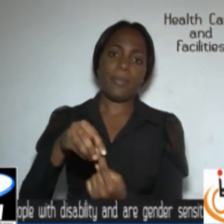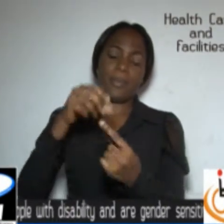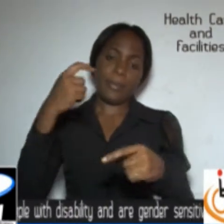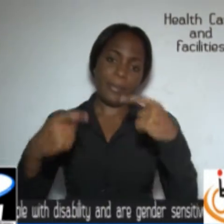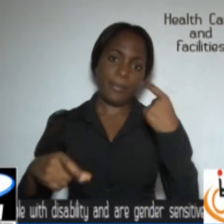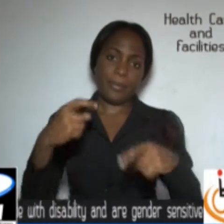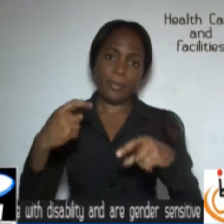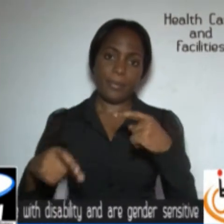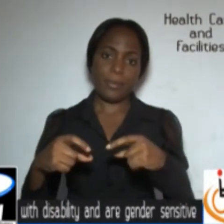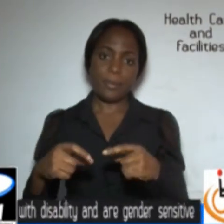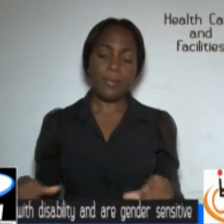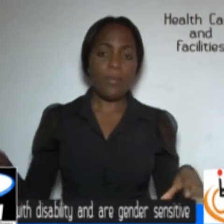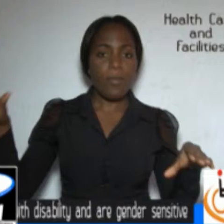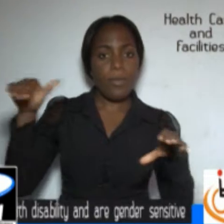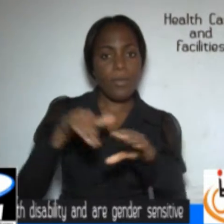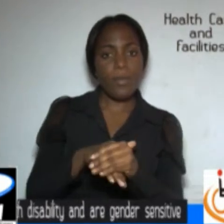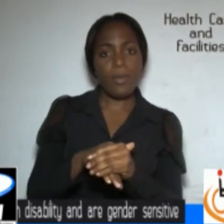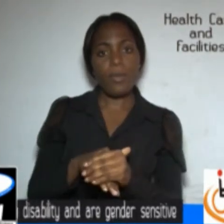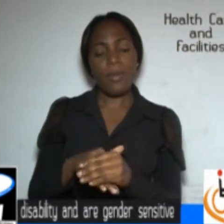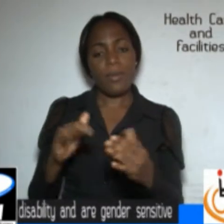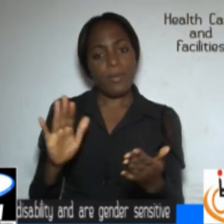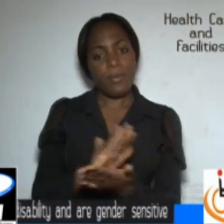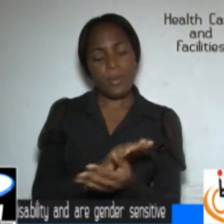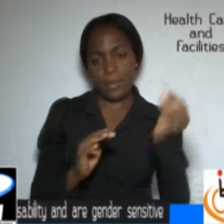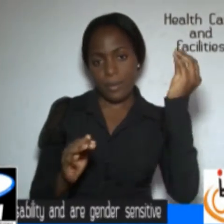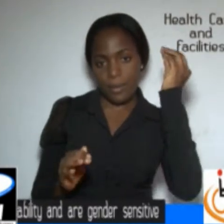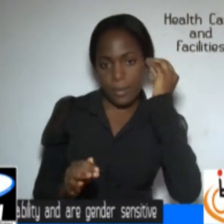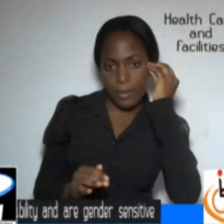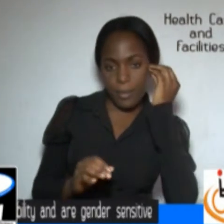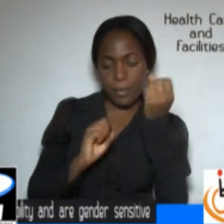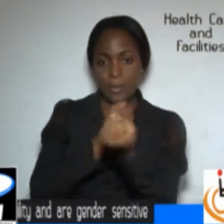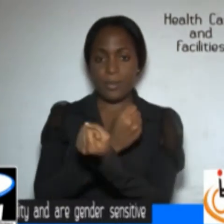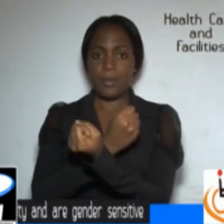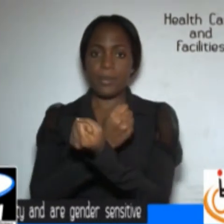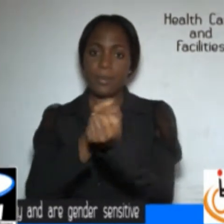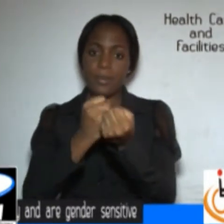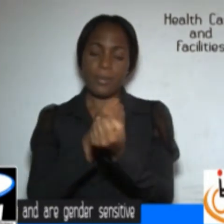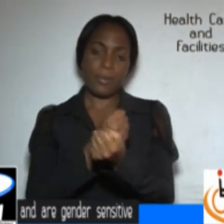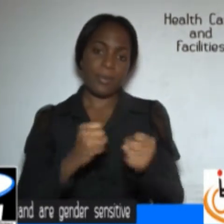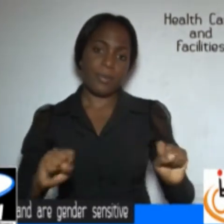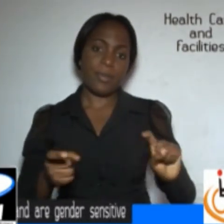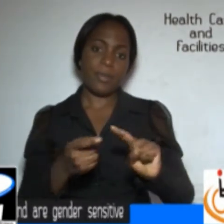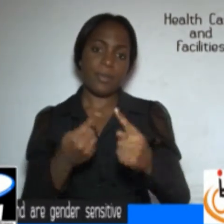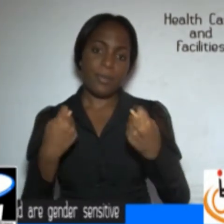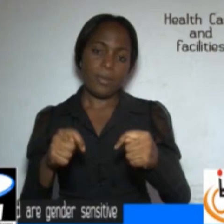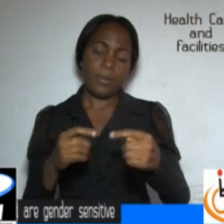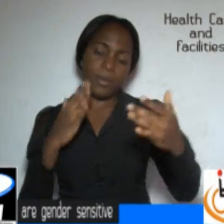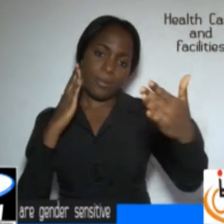intervention as appropriate, and services designed to minimize and prevent further disabilities, including